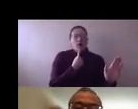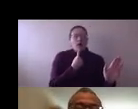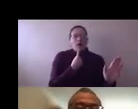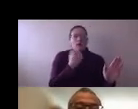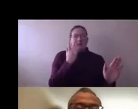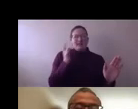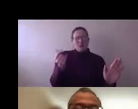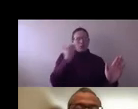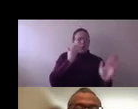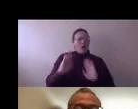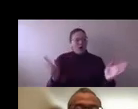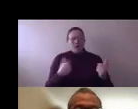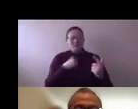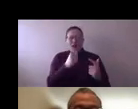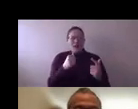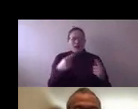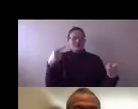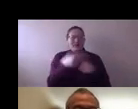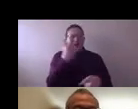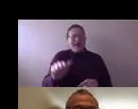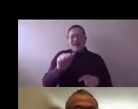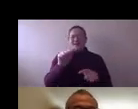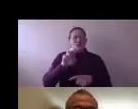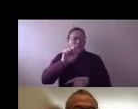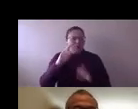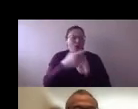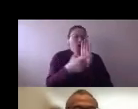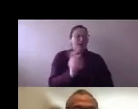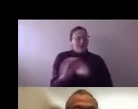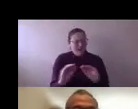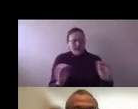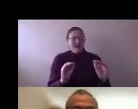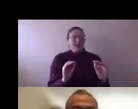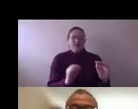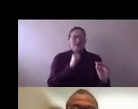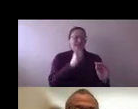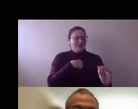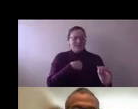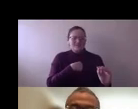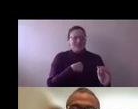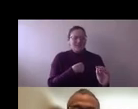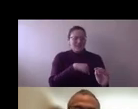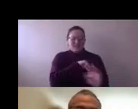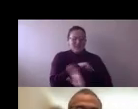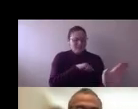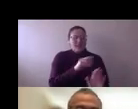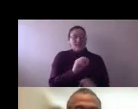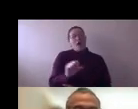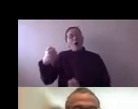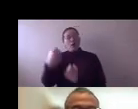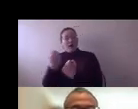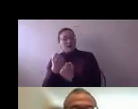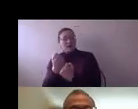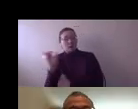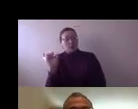knew that they had not violated any American laws, and other brave advocates